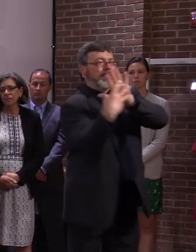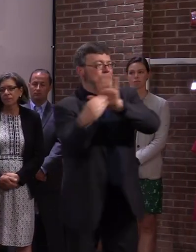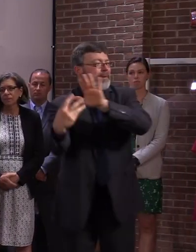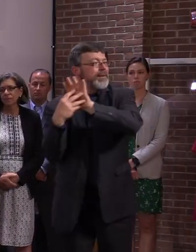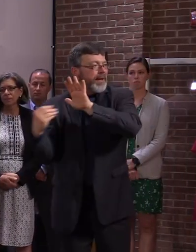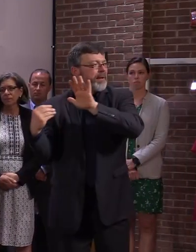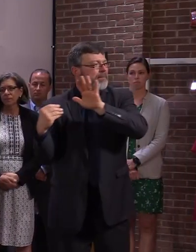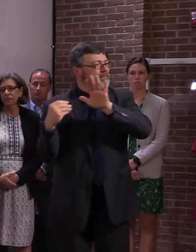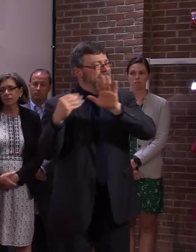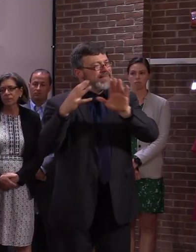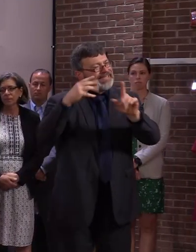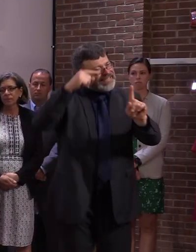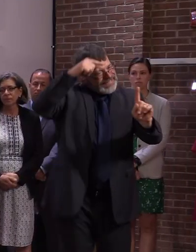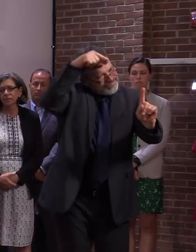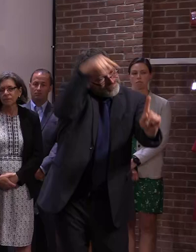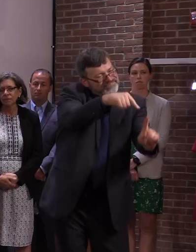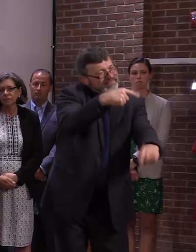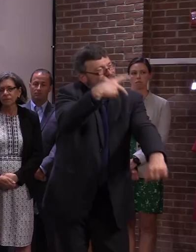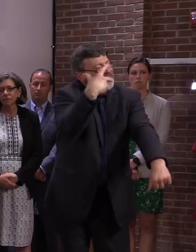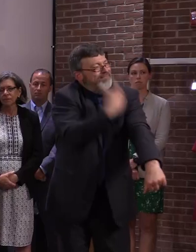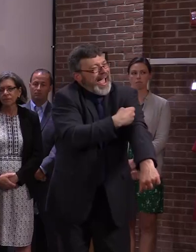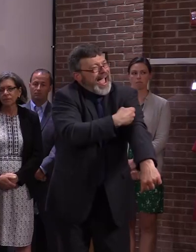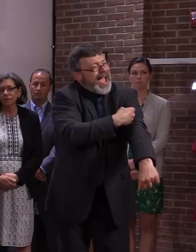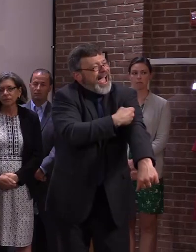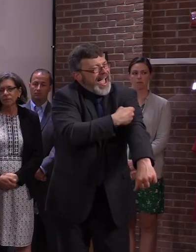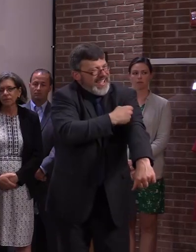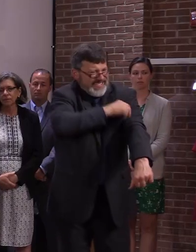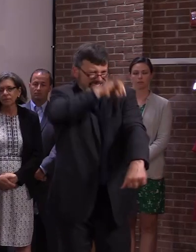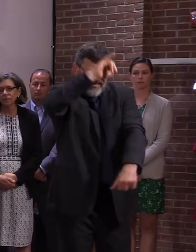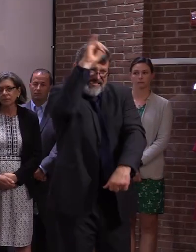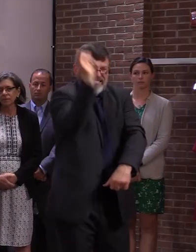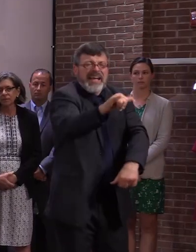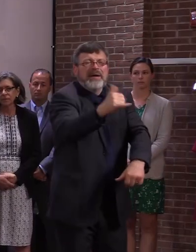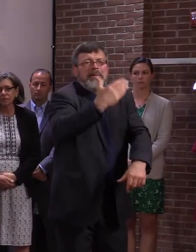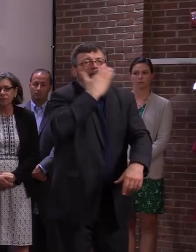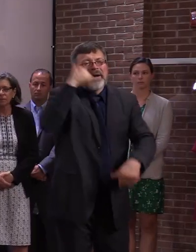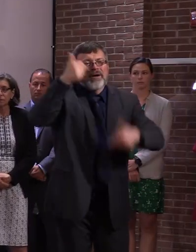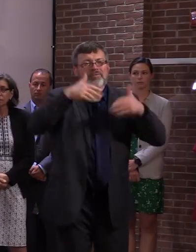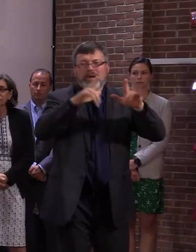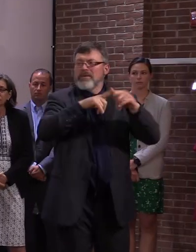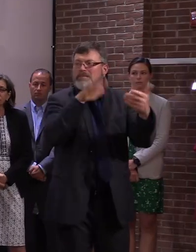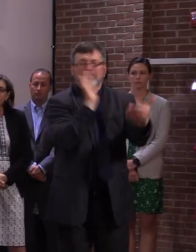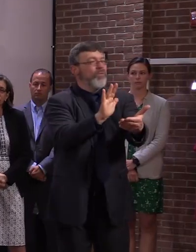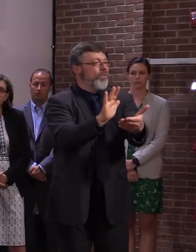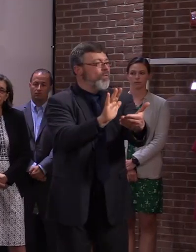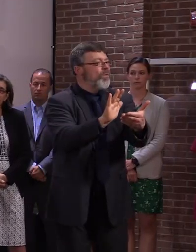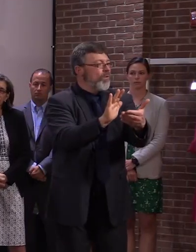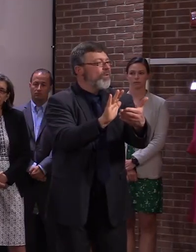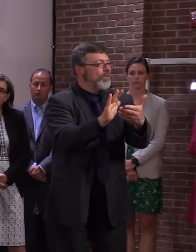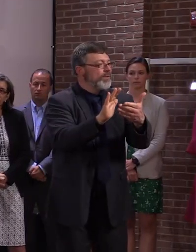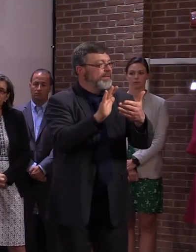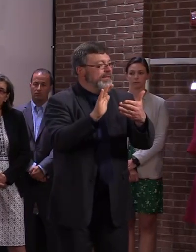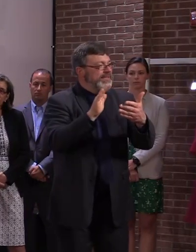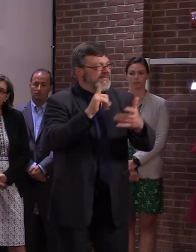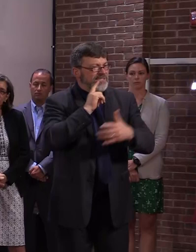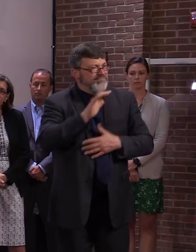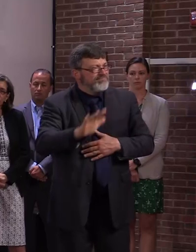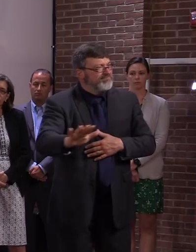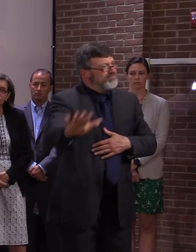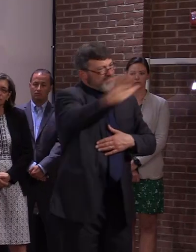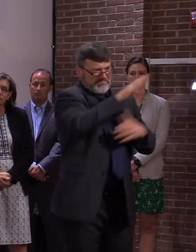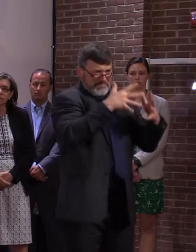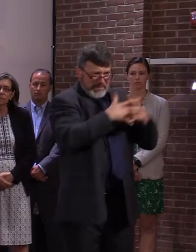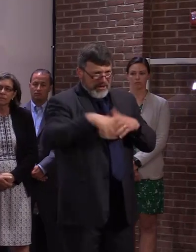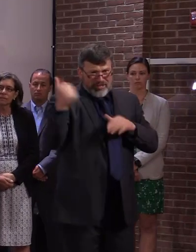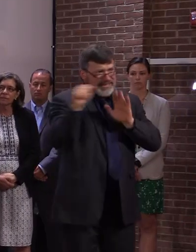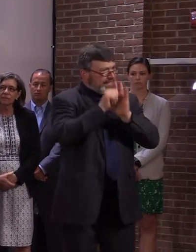that's the best way to protect ourselves right now, and it's within reach for every single American. Free of charge.